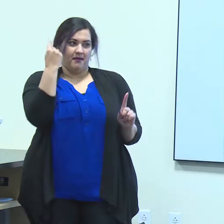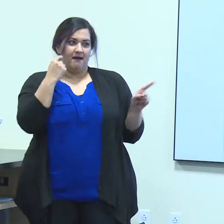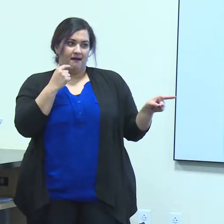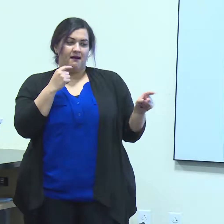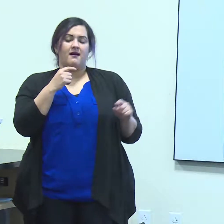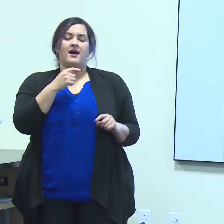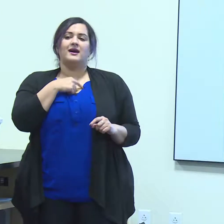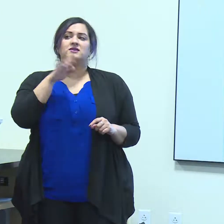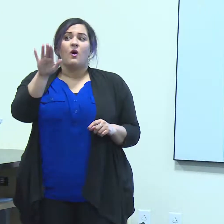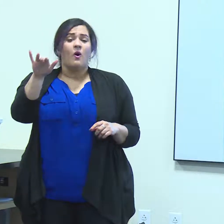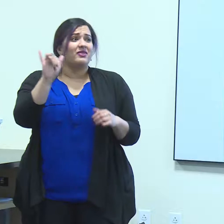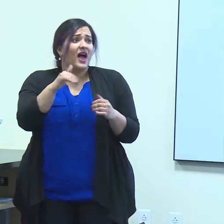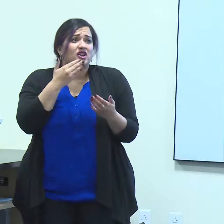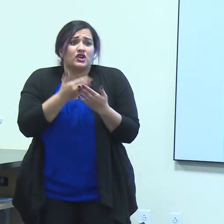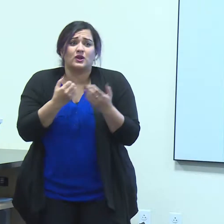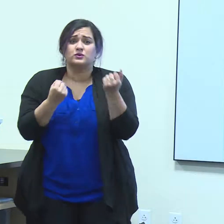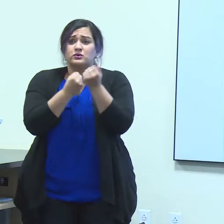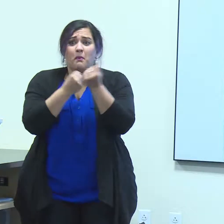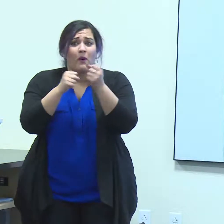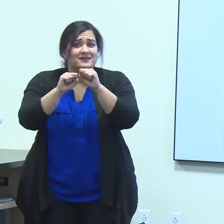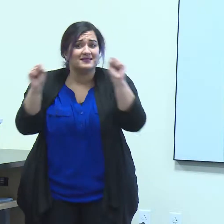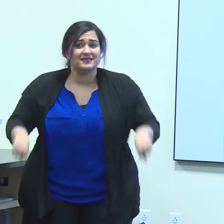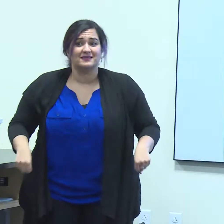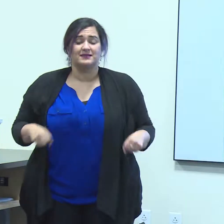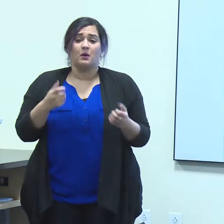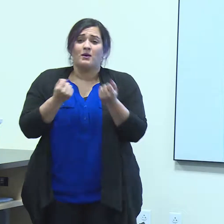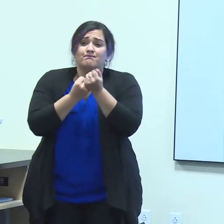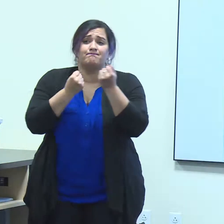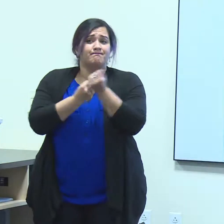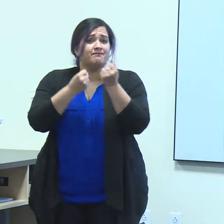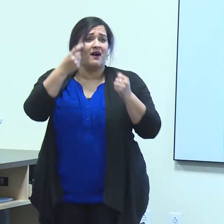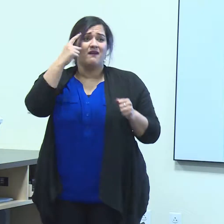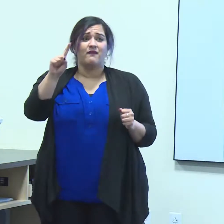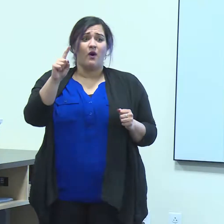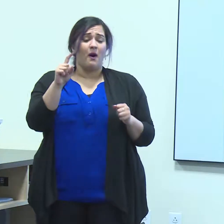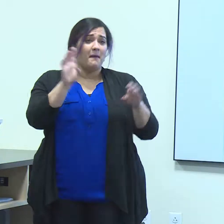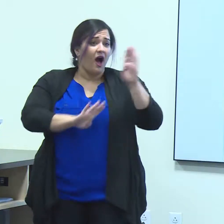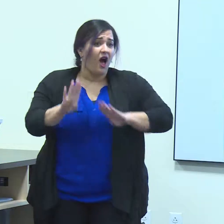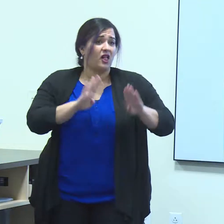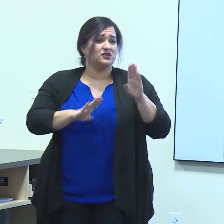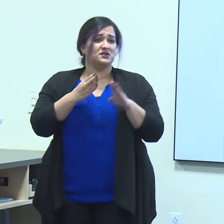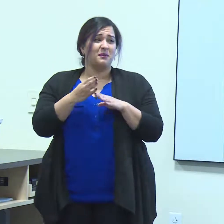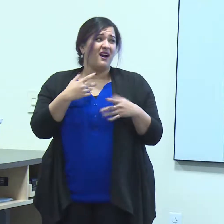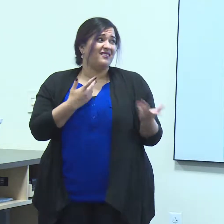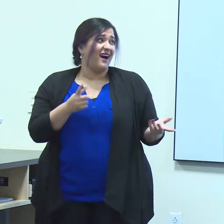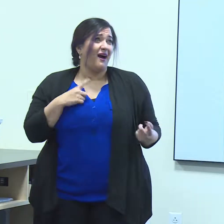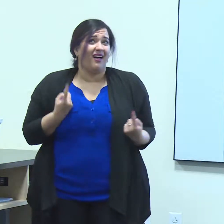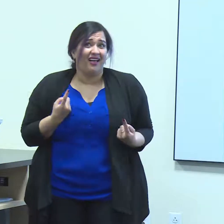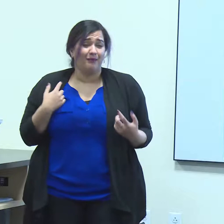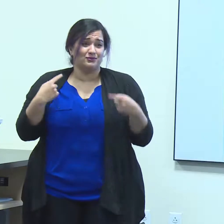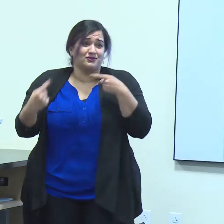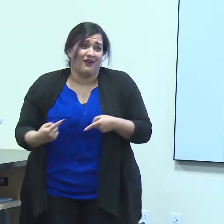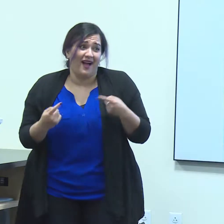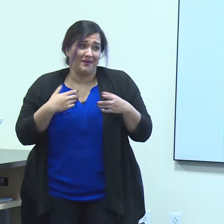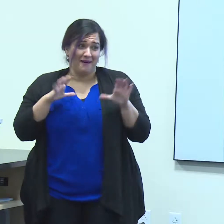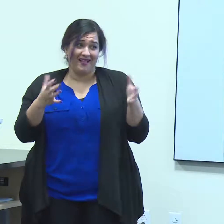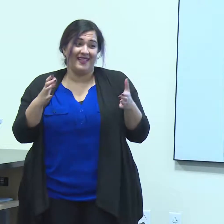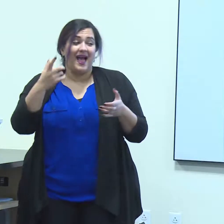Black herself. I was asking her about what she was doing with this group, and she said, "It's extra support that I'm getting." I was